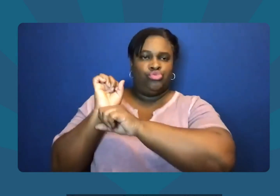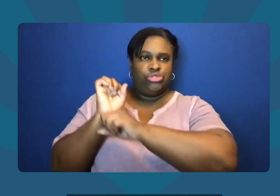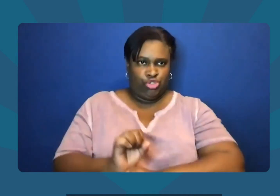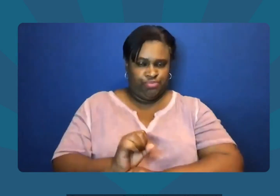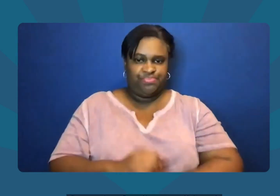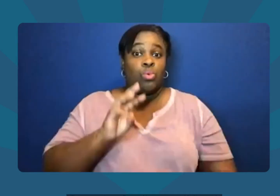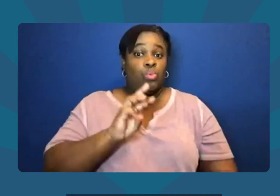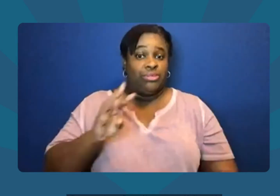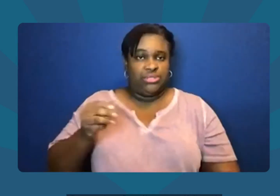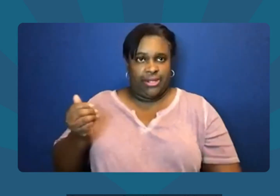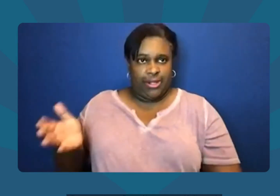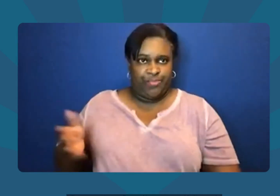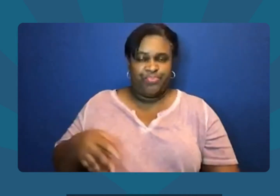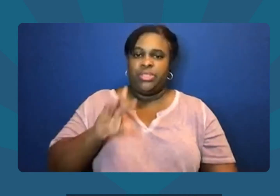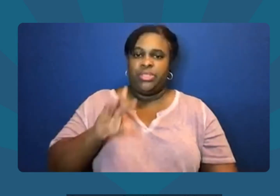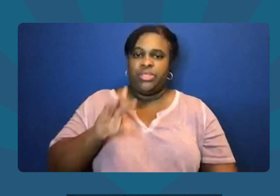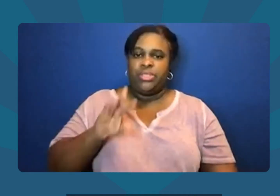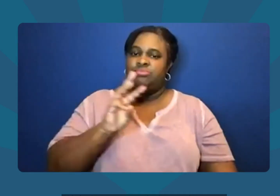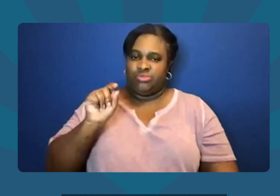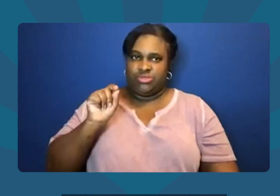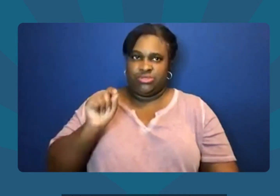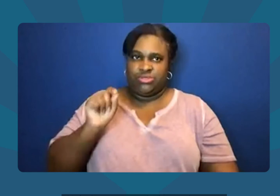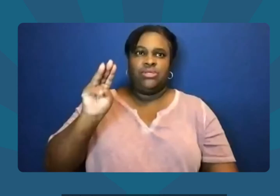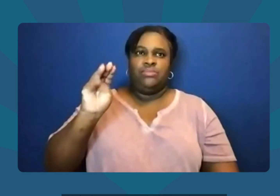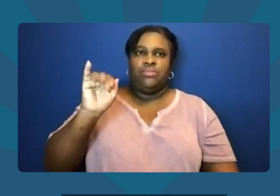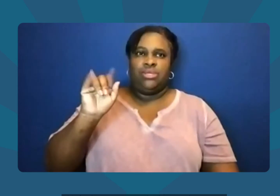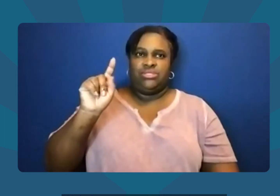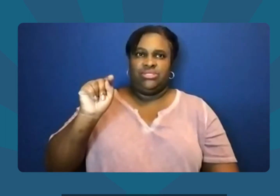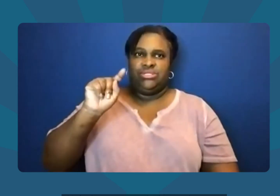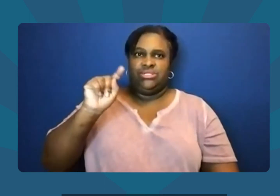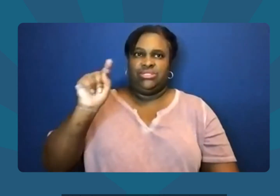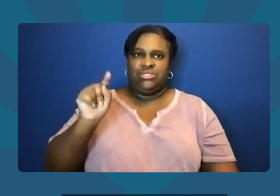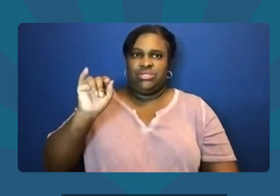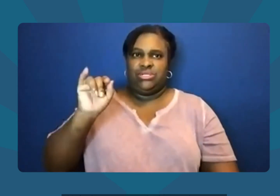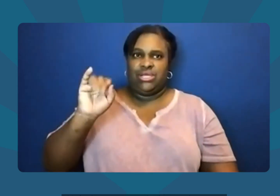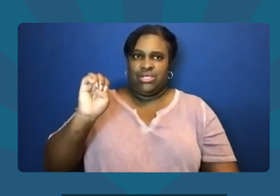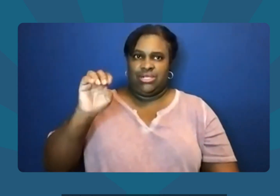Campaign funding, traditional. Website,